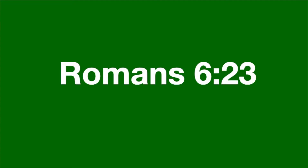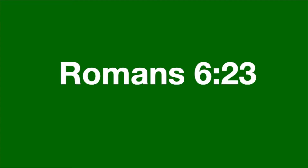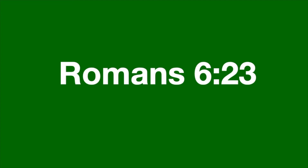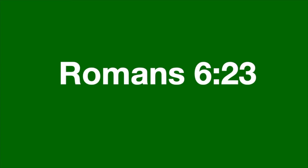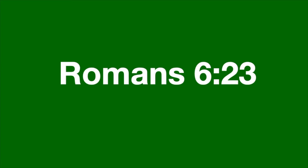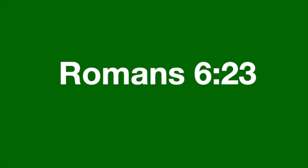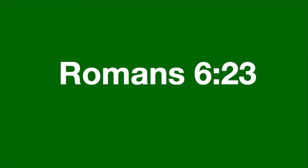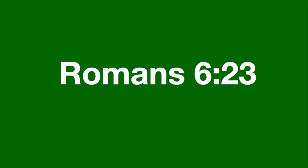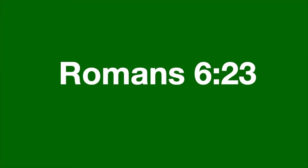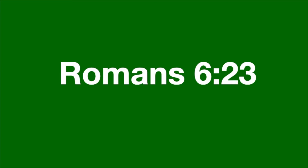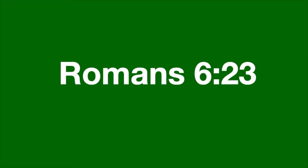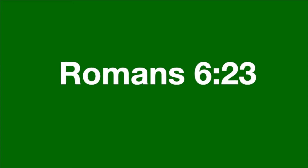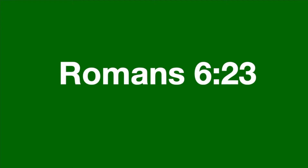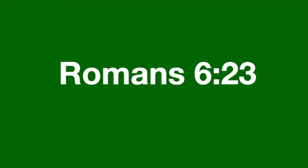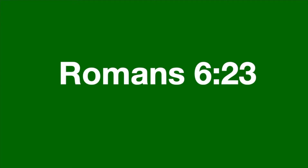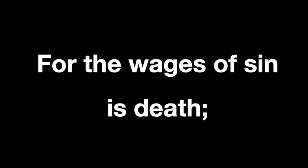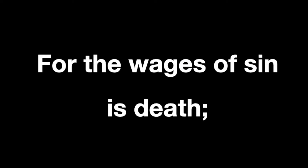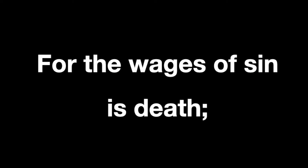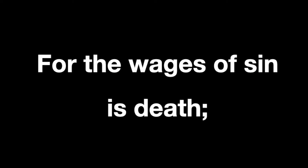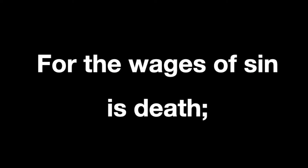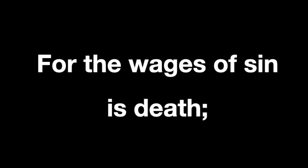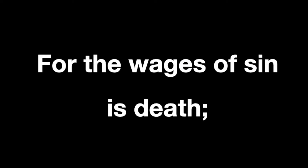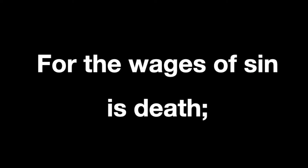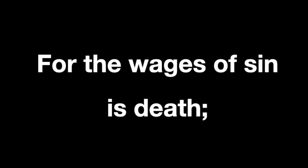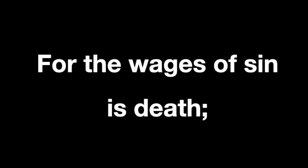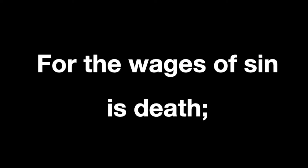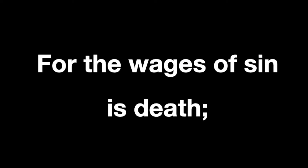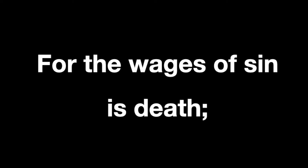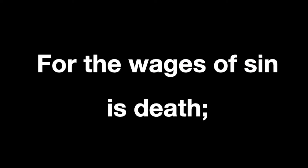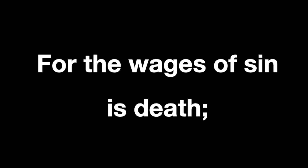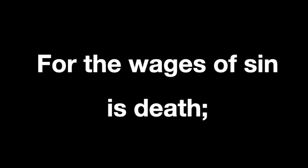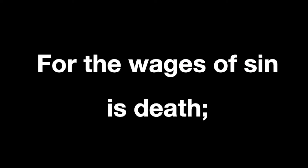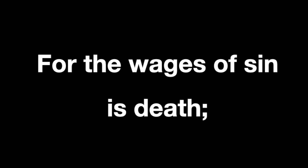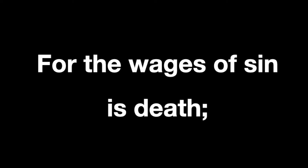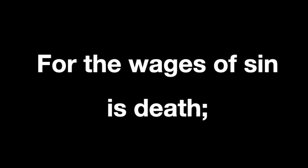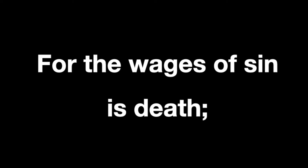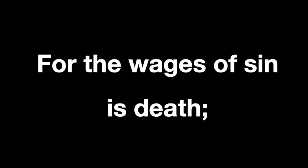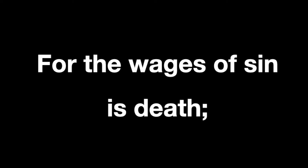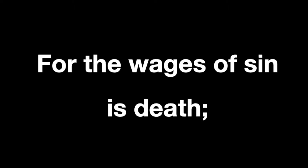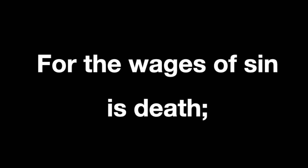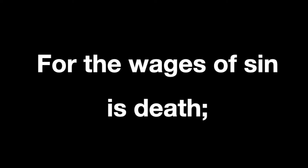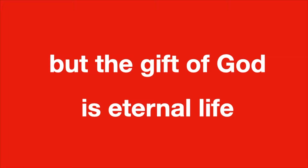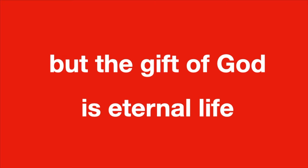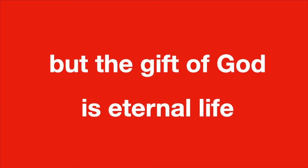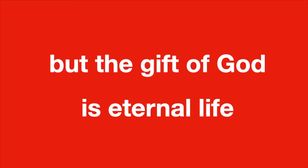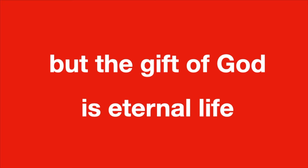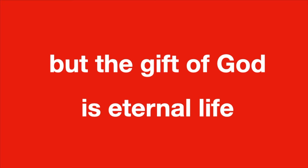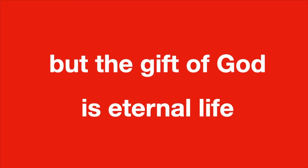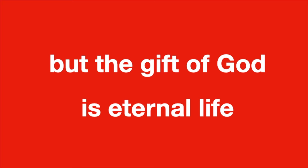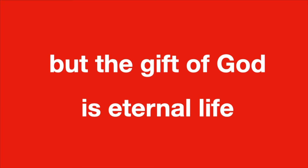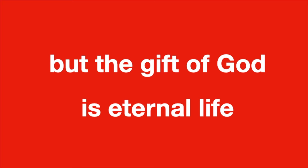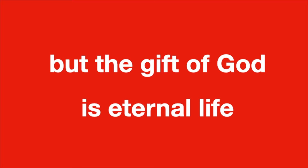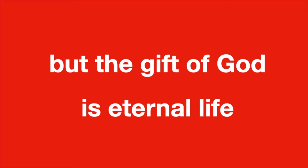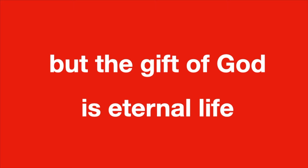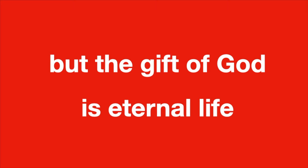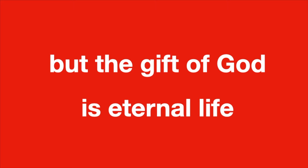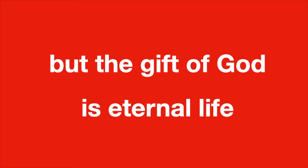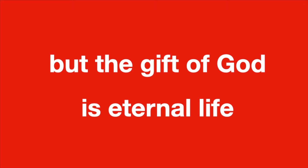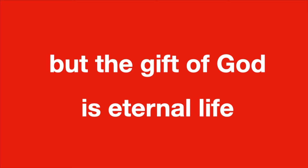Romans 6.23 For the wages of sin is death, but the gift of God is